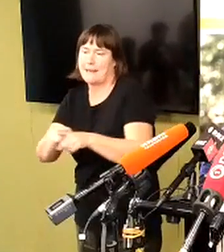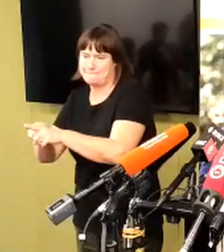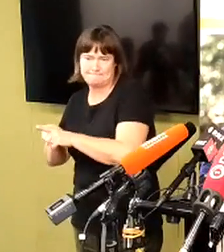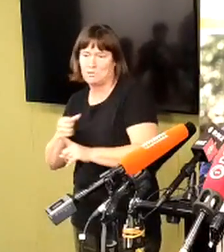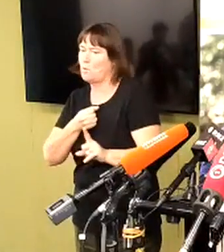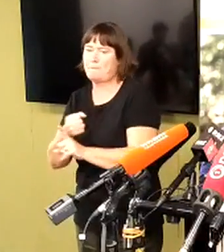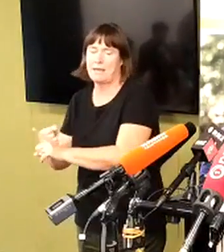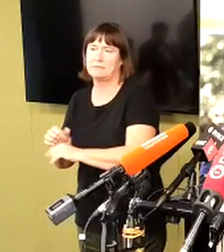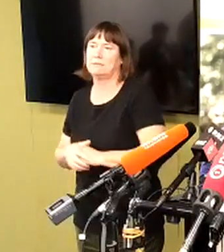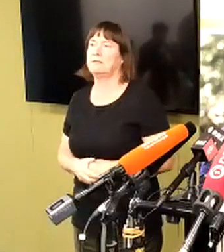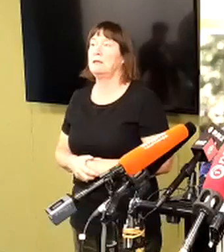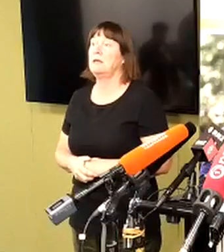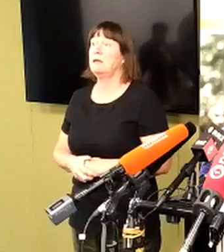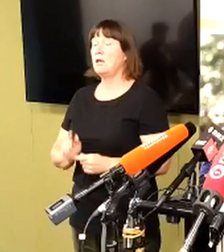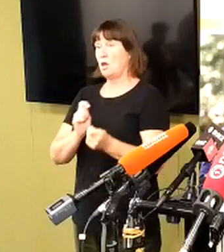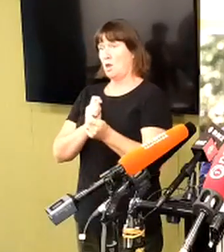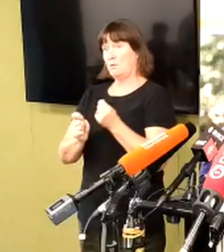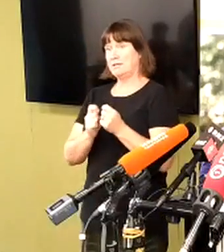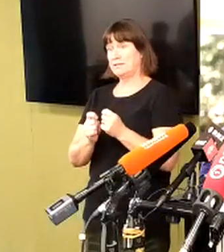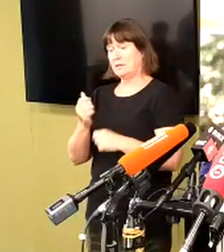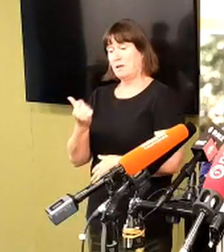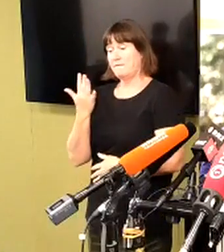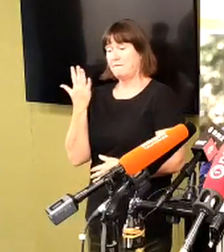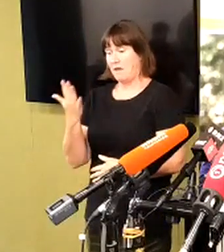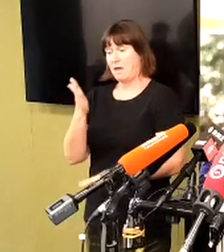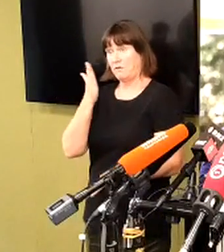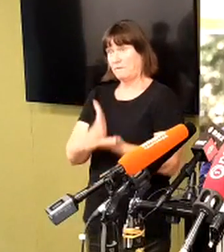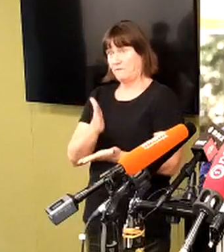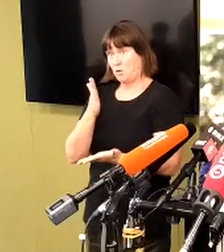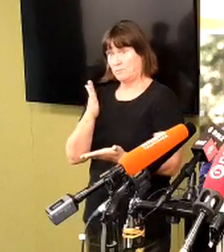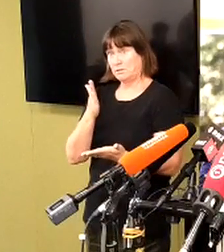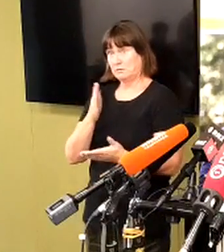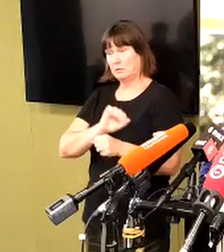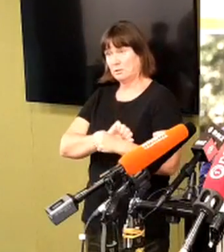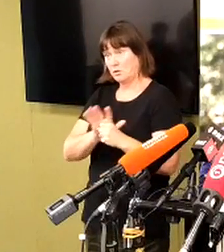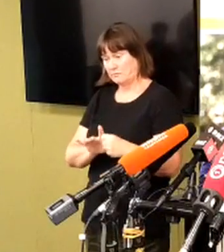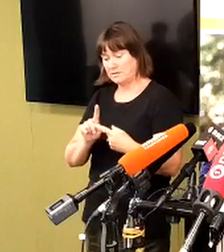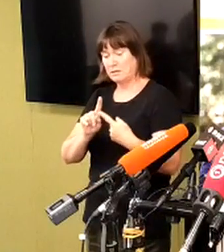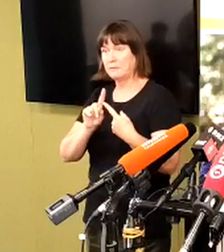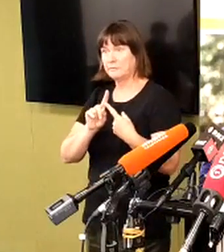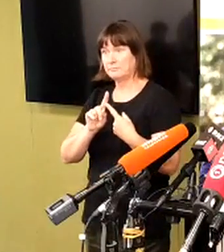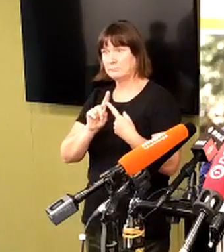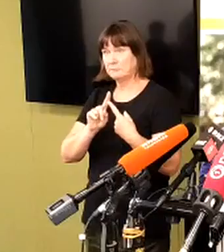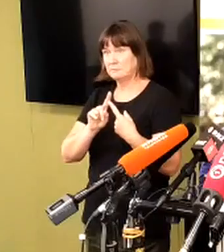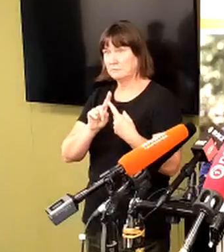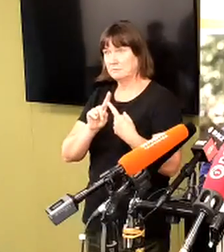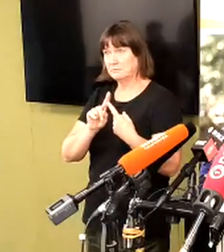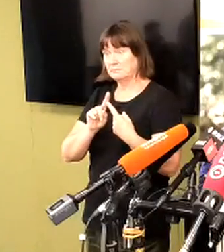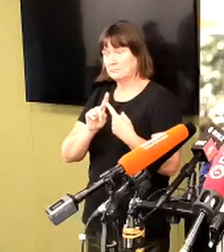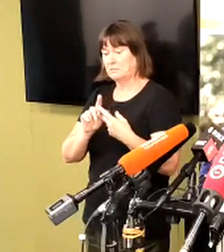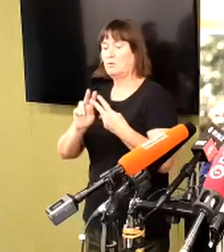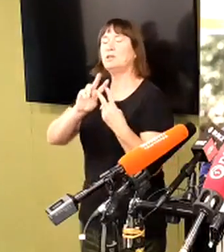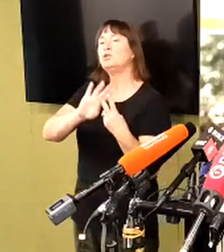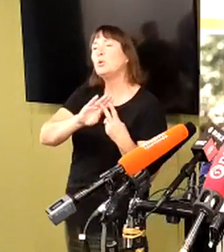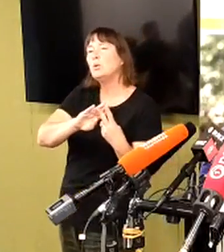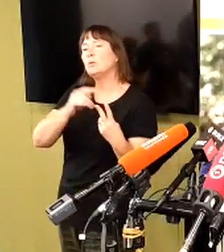In terms of testing, we have the 5 confirmed cases. As you know, the 2 probable cases where the test results were negative, but the clinical picture and